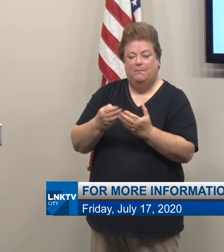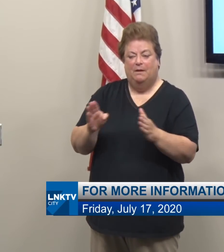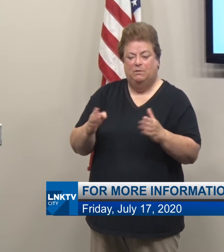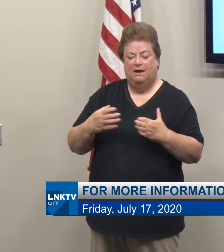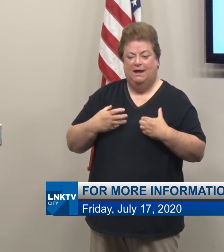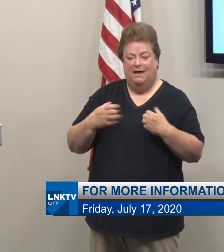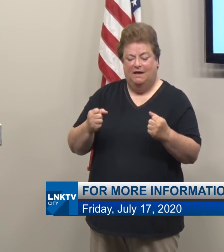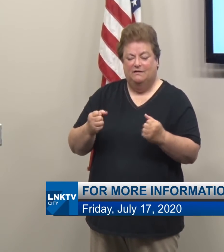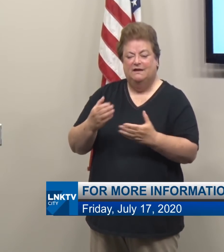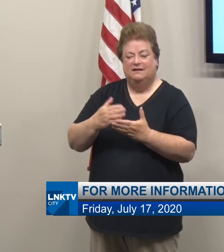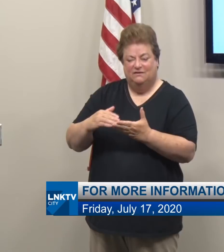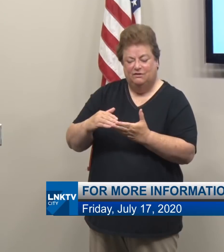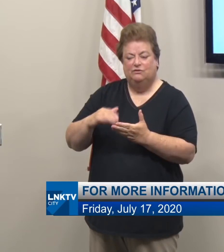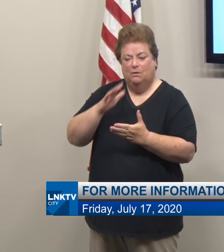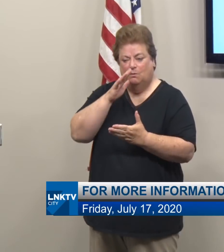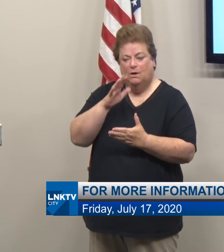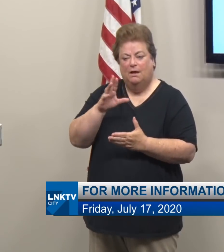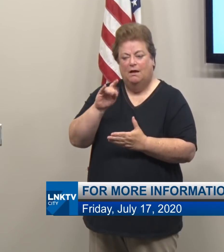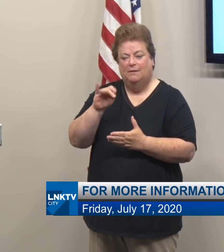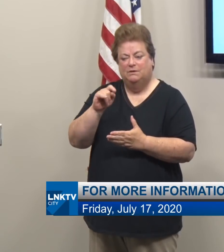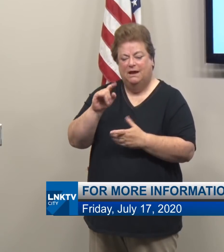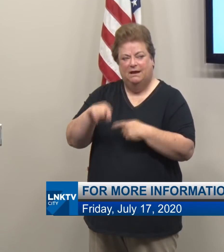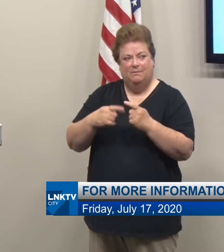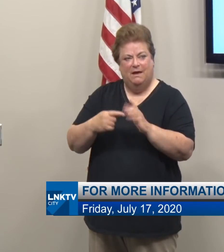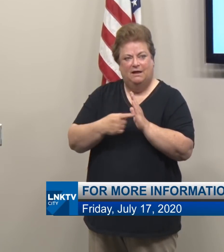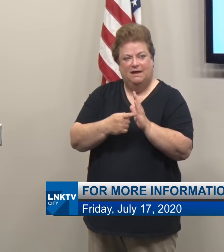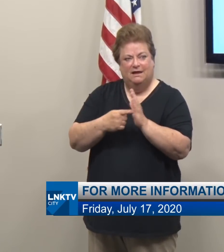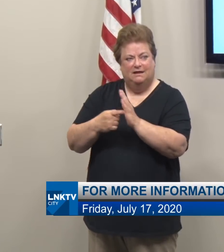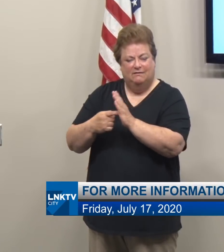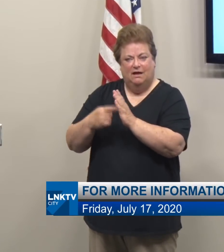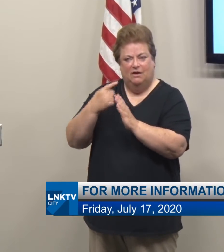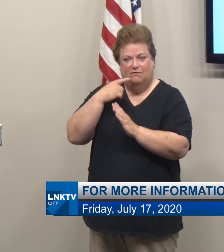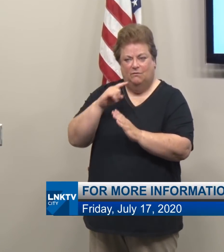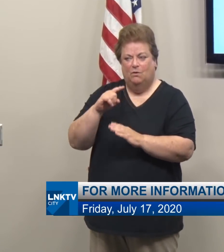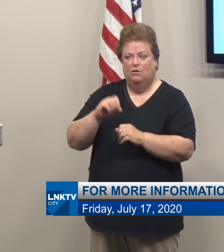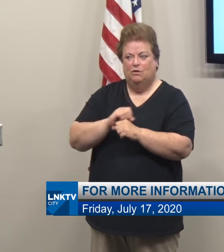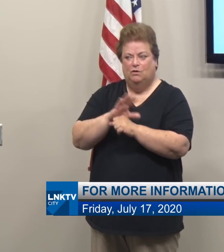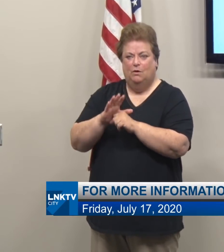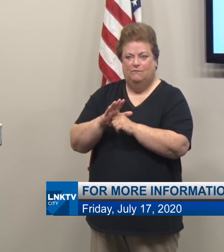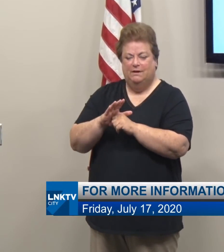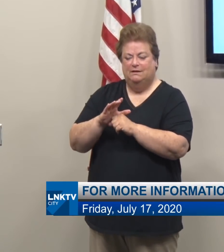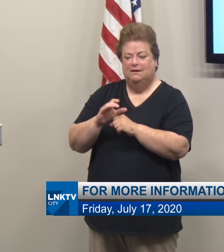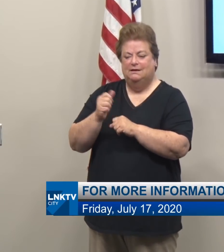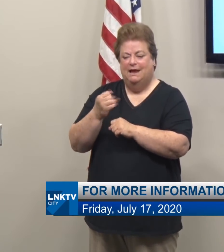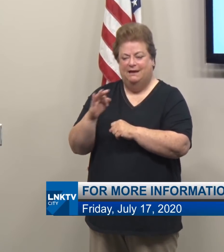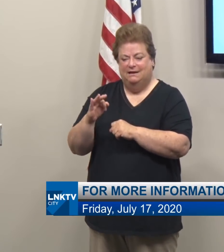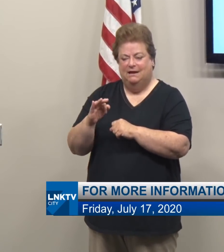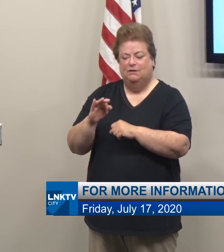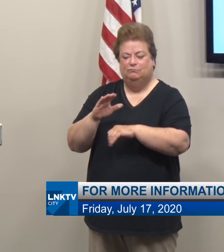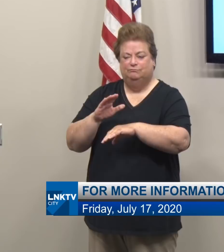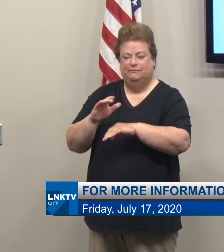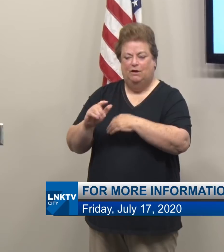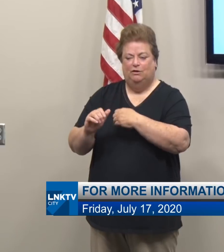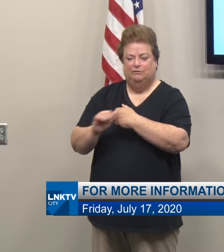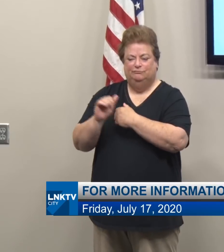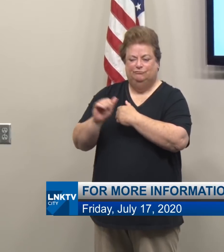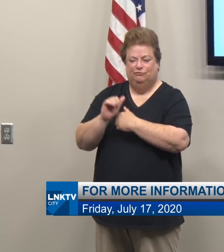Health Division and will update us on our indicators and the COVID-19 risk dial for our community. Thanks,